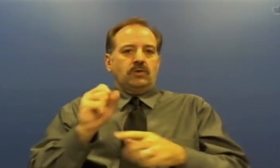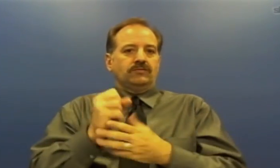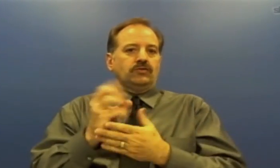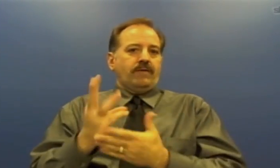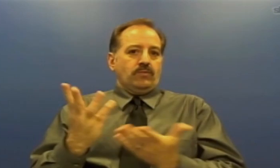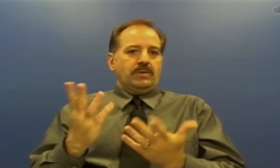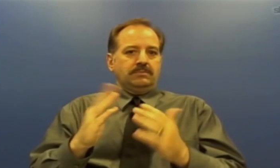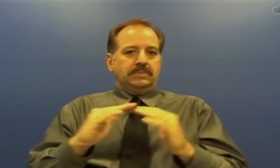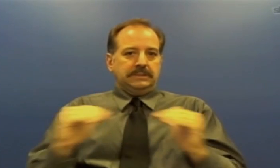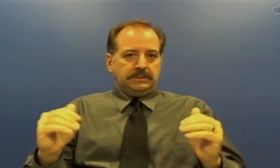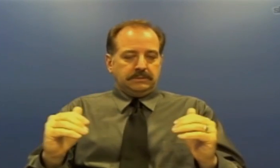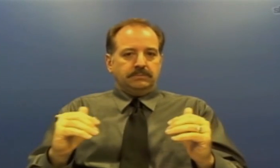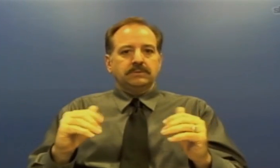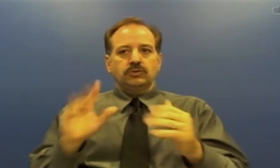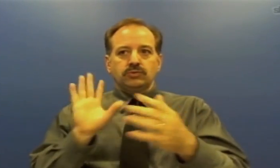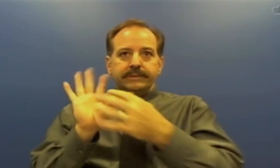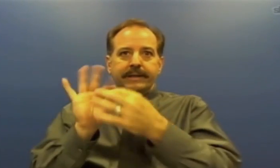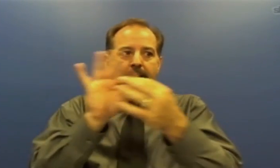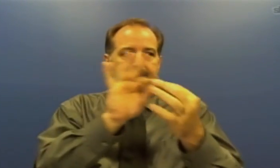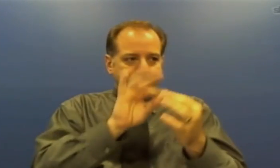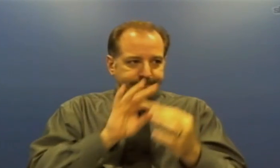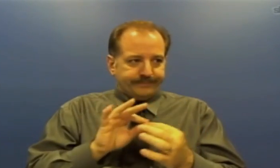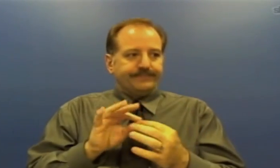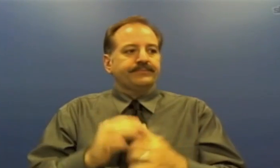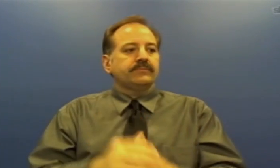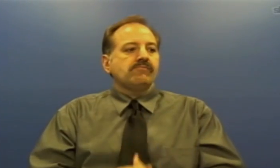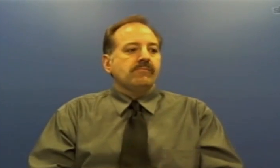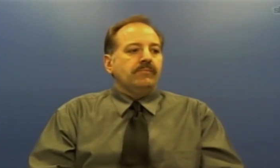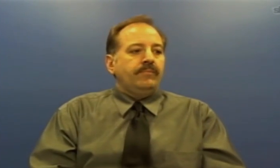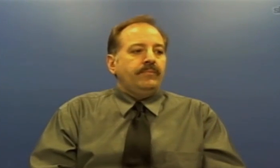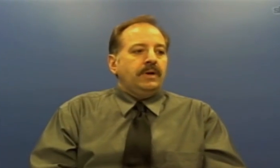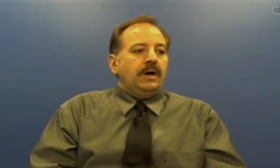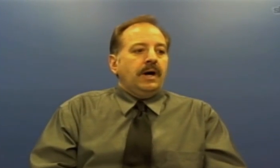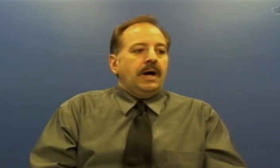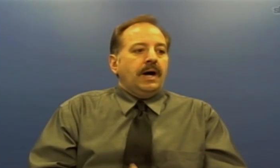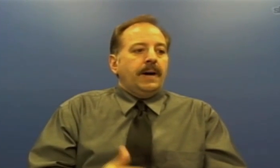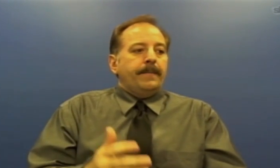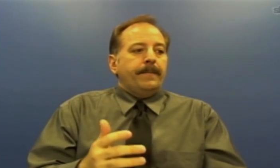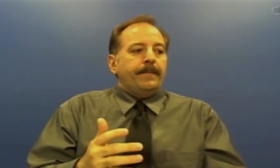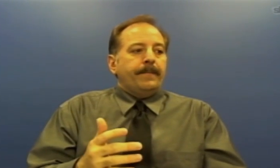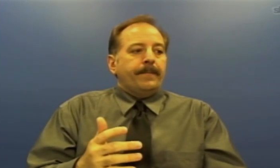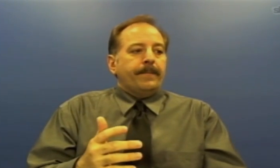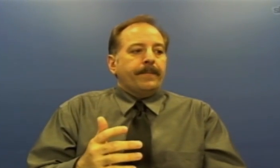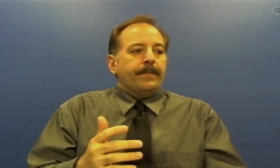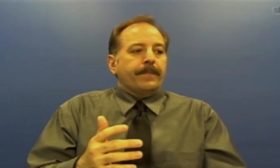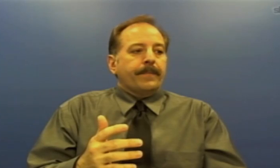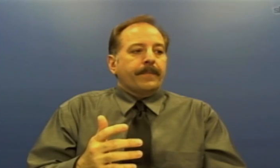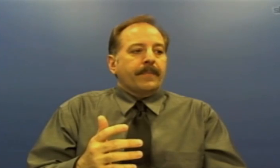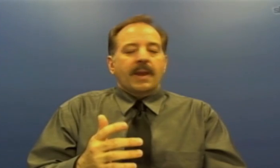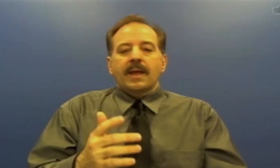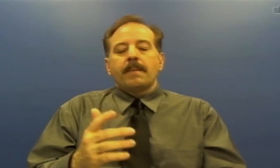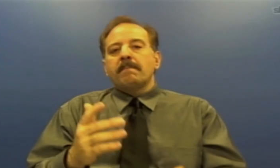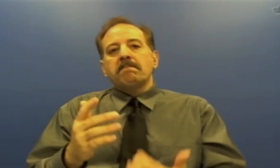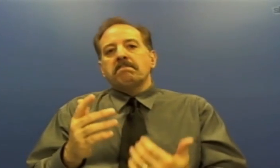We may be using then, as you see, a variety of different software systems in order to connect to the various sites.